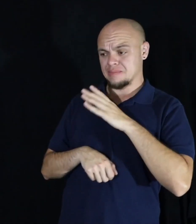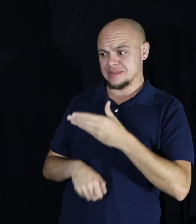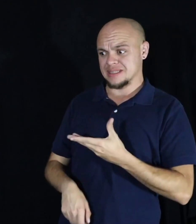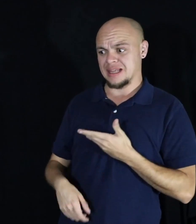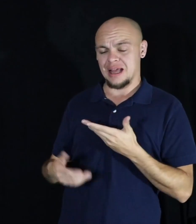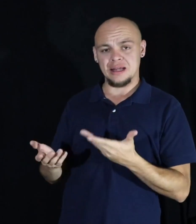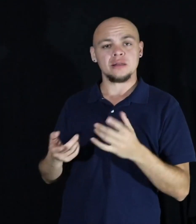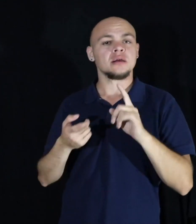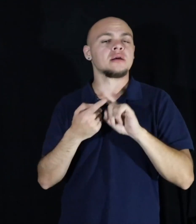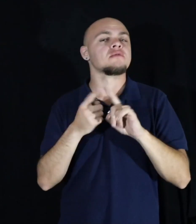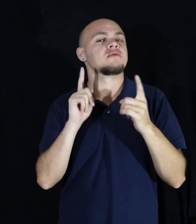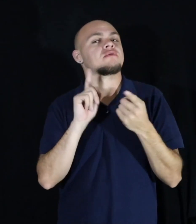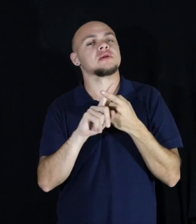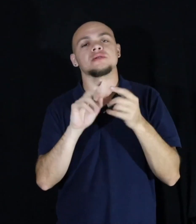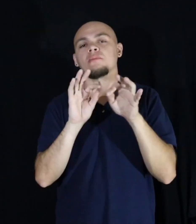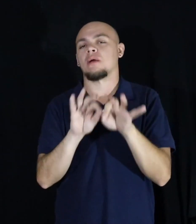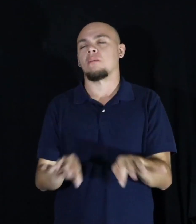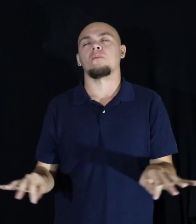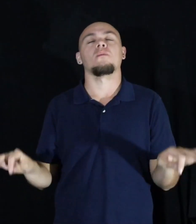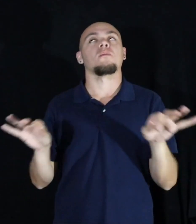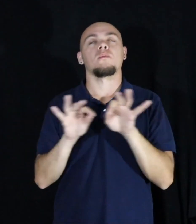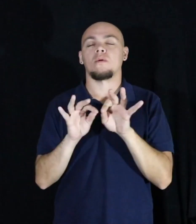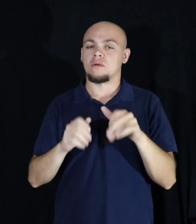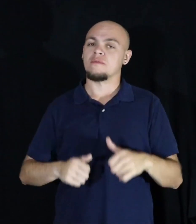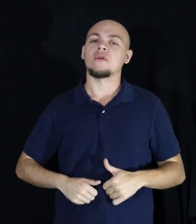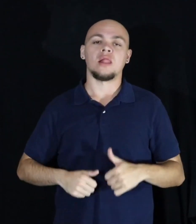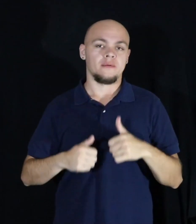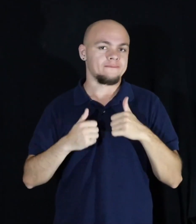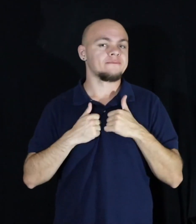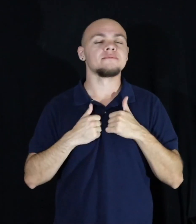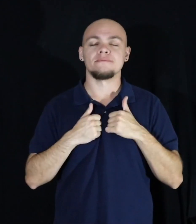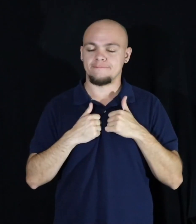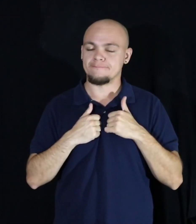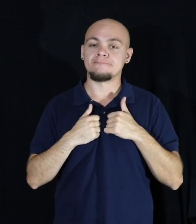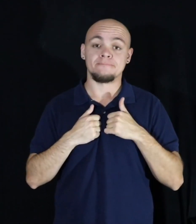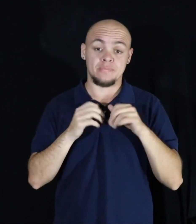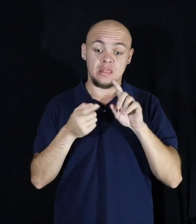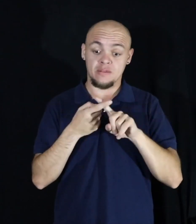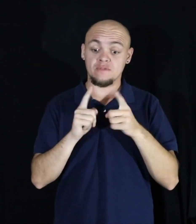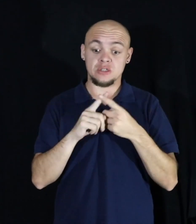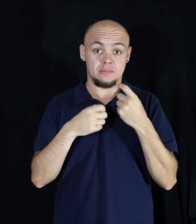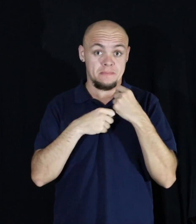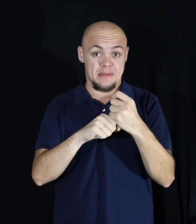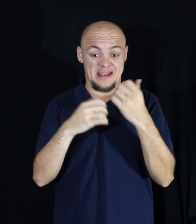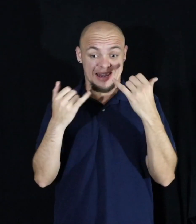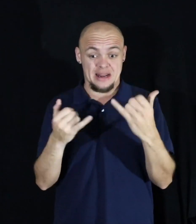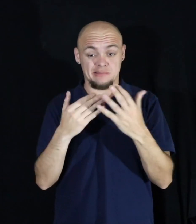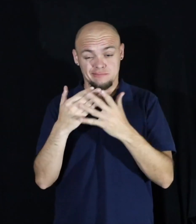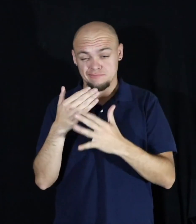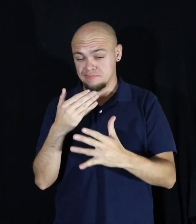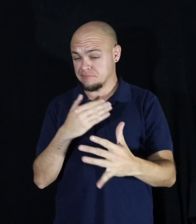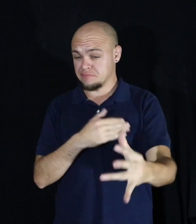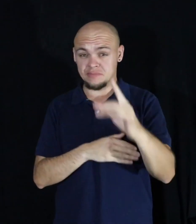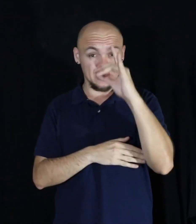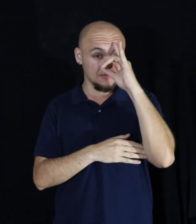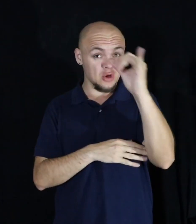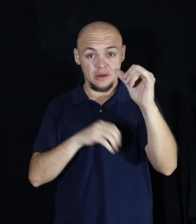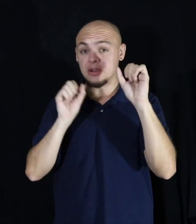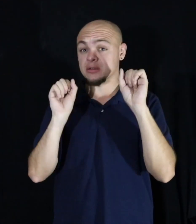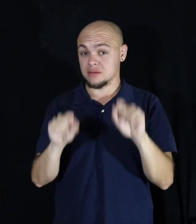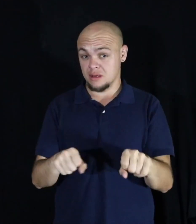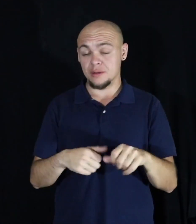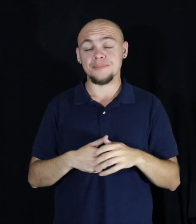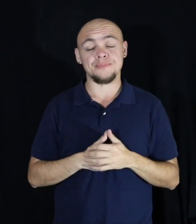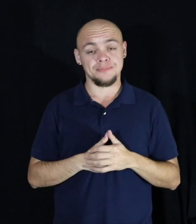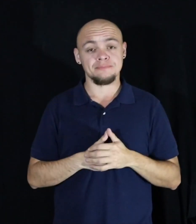Friendships can be the most important things in our lives. In fact, the friendships we make now may well last all our lives. We